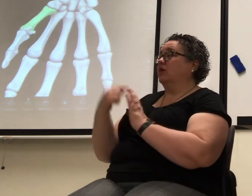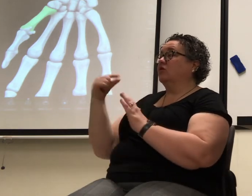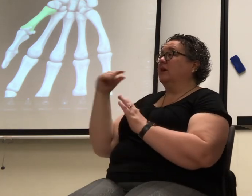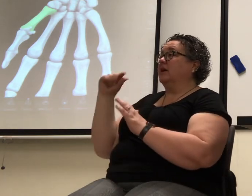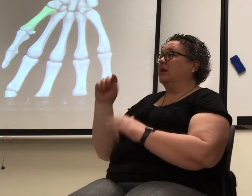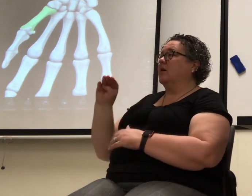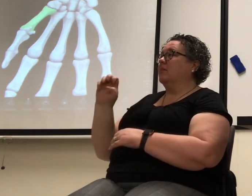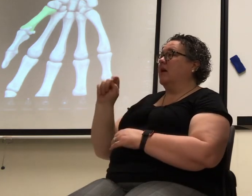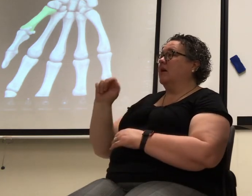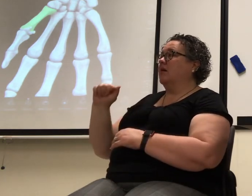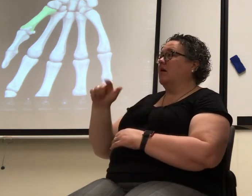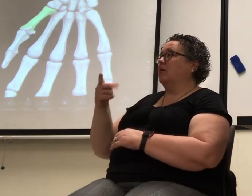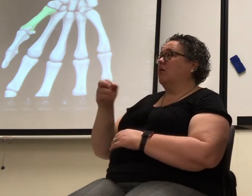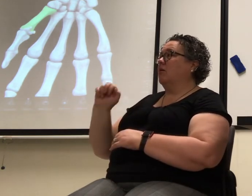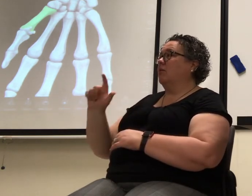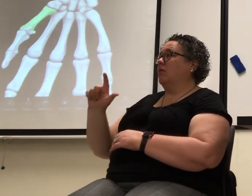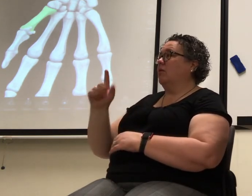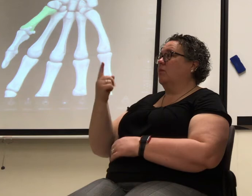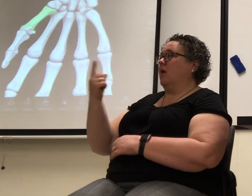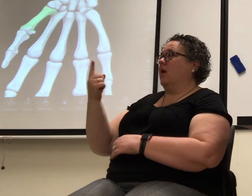Metacarpal 1 is on the thumb side.